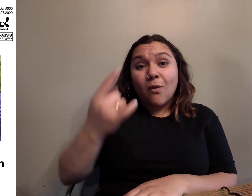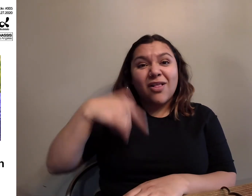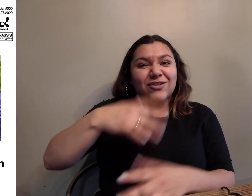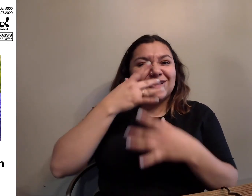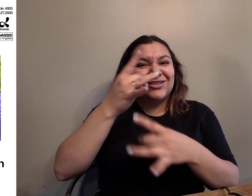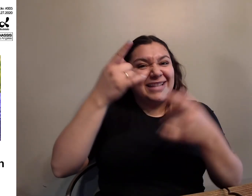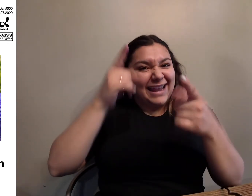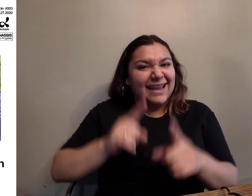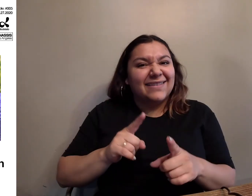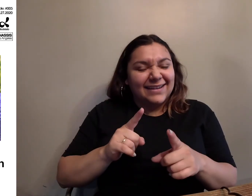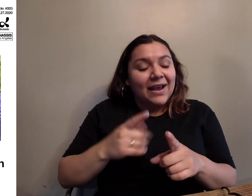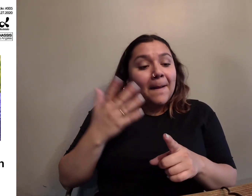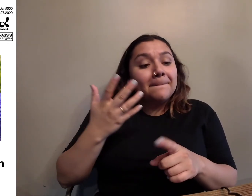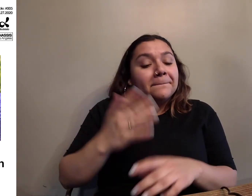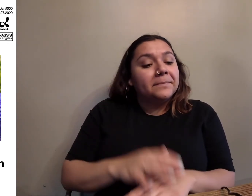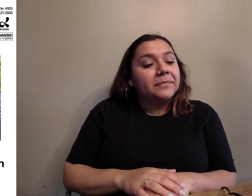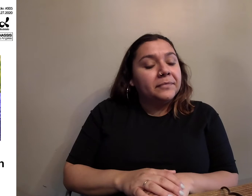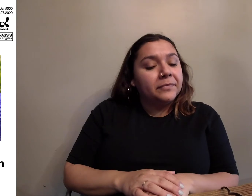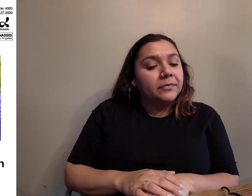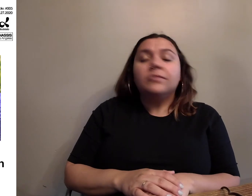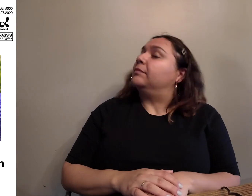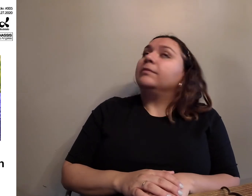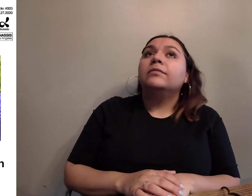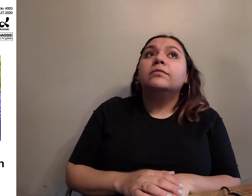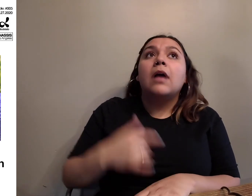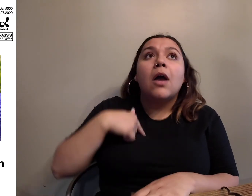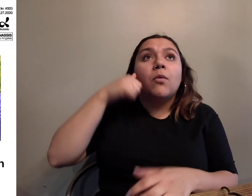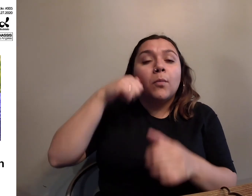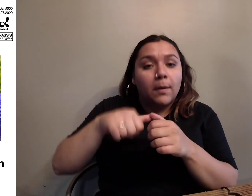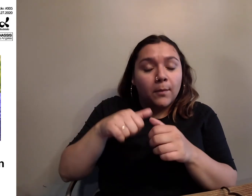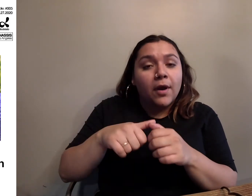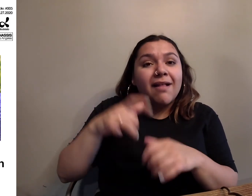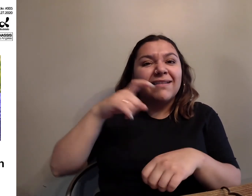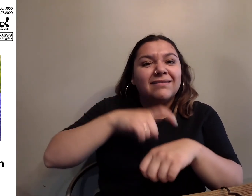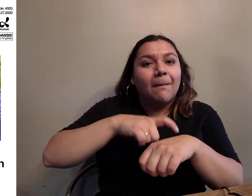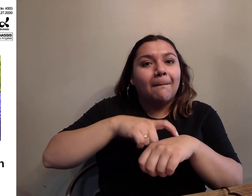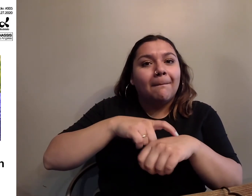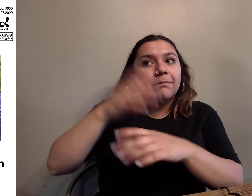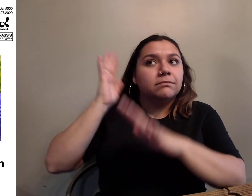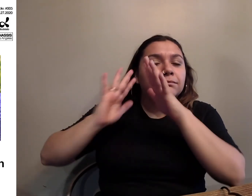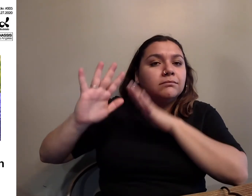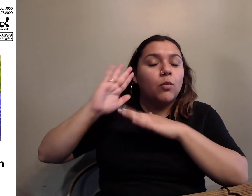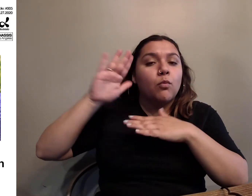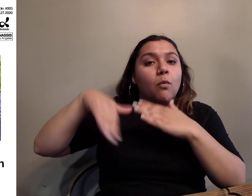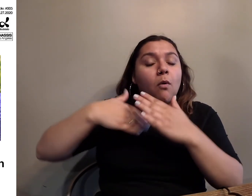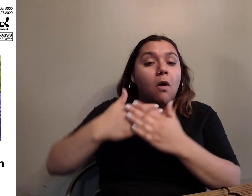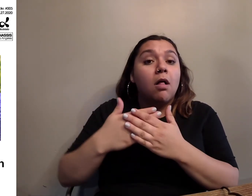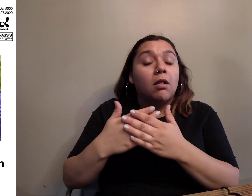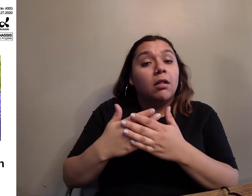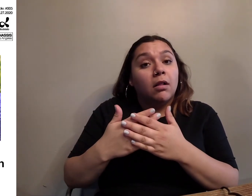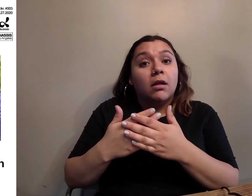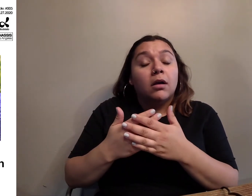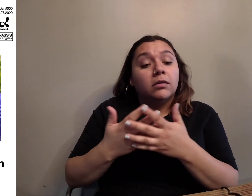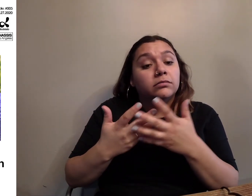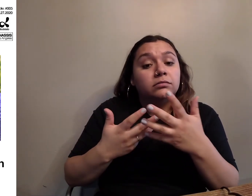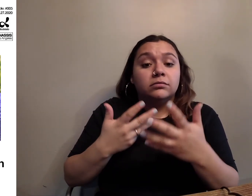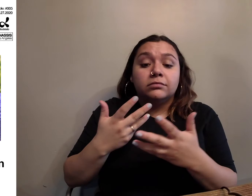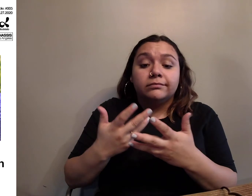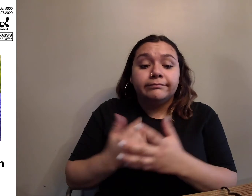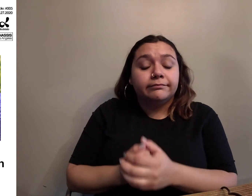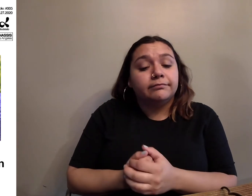interesting things was that I remember at that time we had already gone from